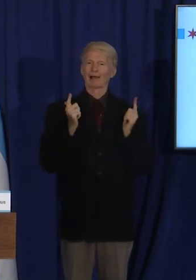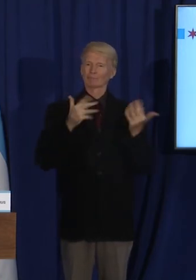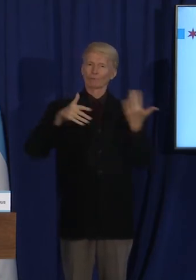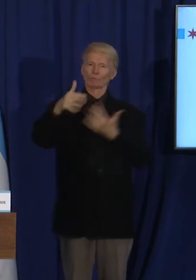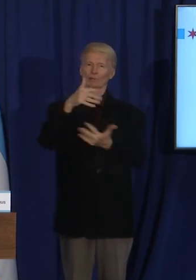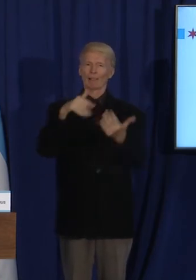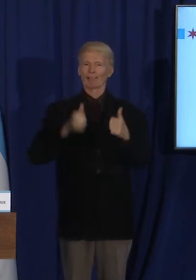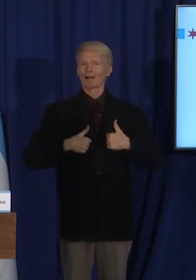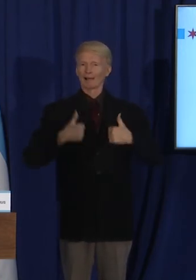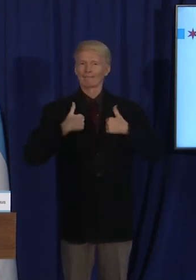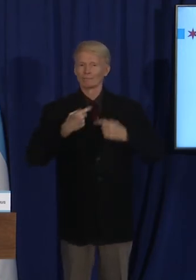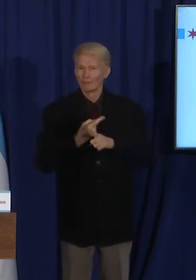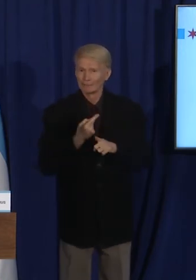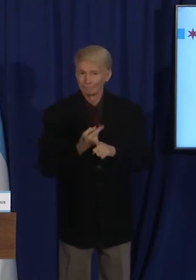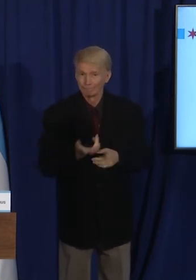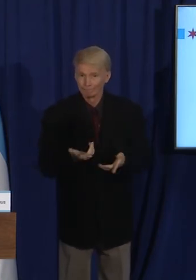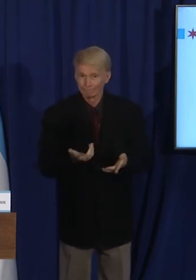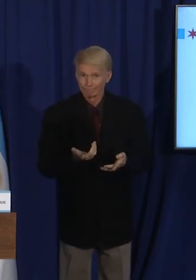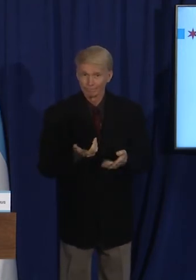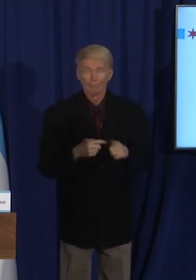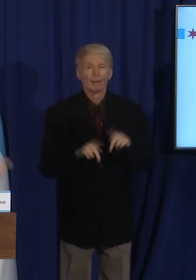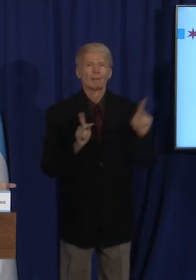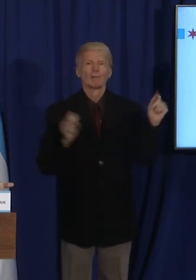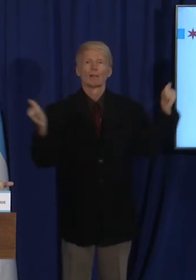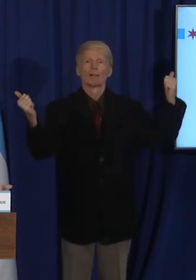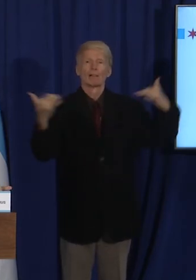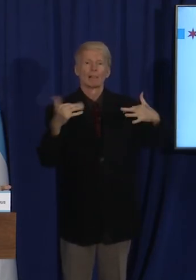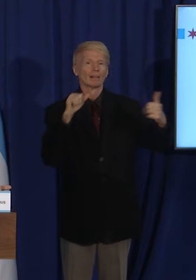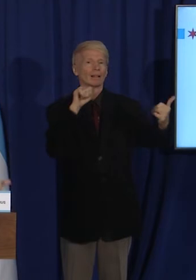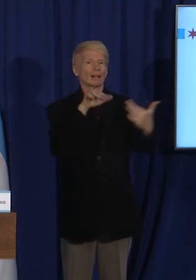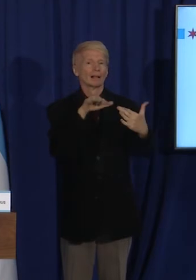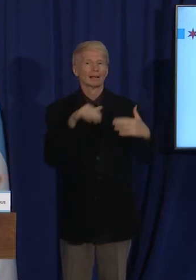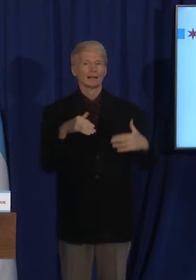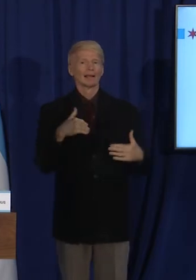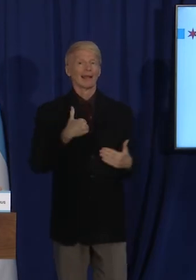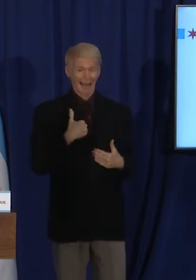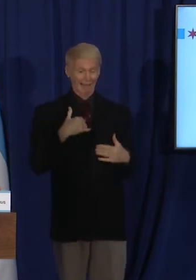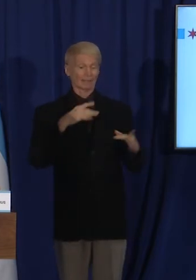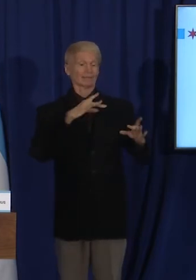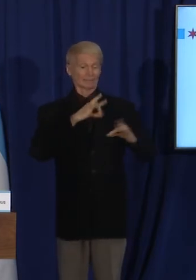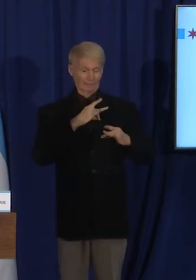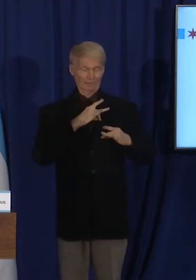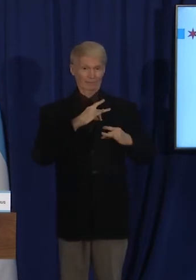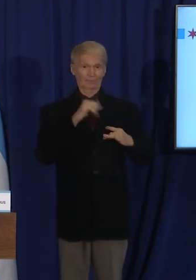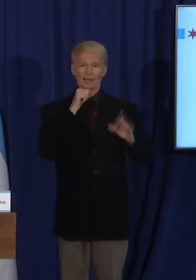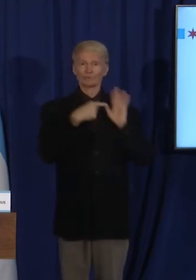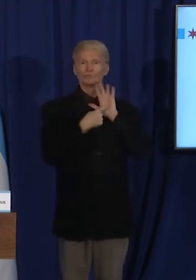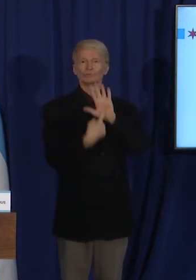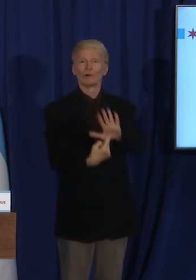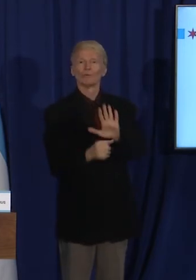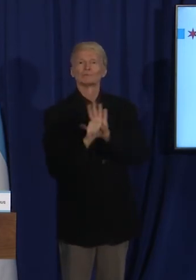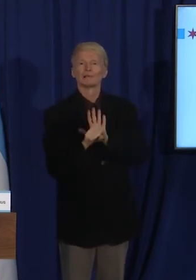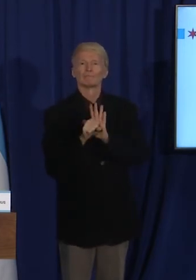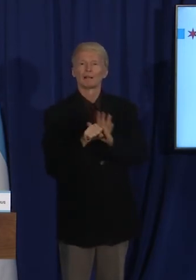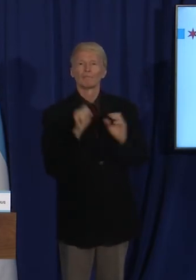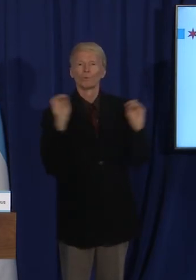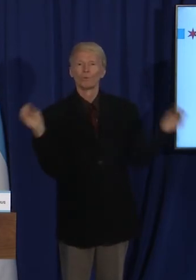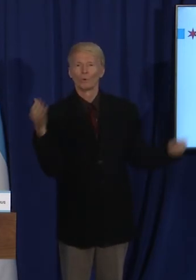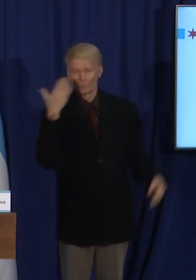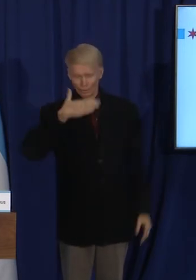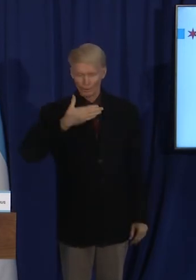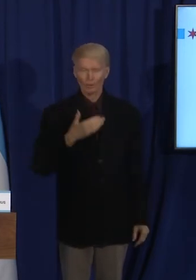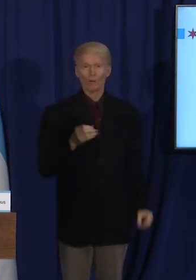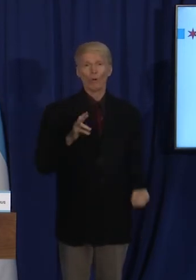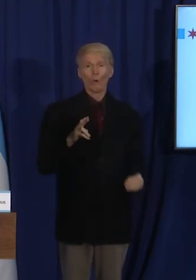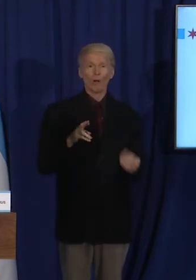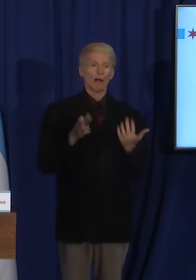social. And these events were being attended by people who were asymptomatic, meaning they didn't have symptoms, they were pre-symptomatic, or they were